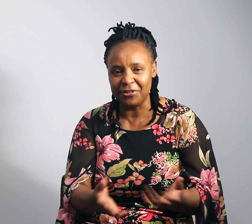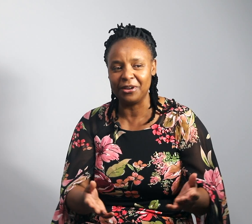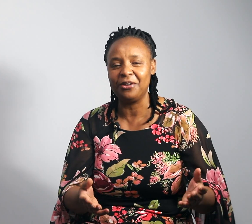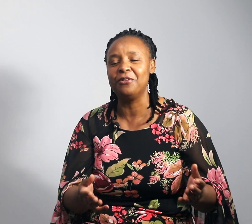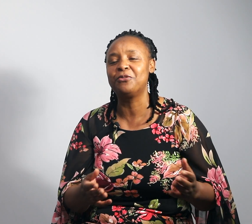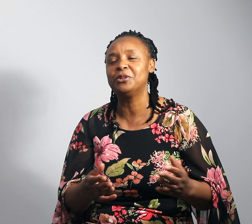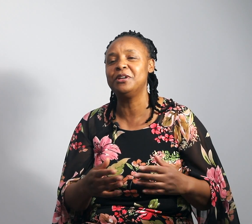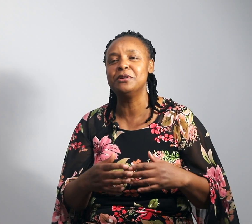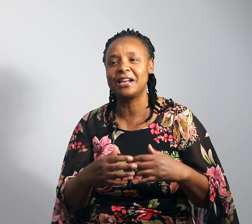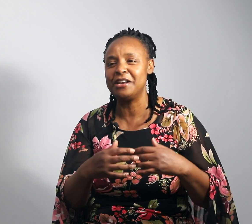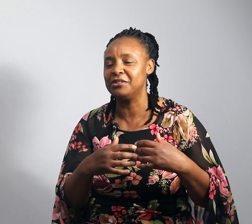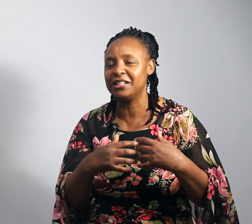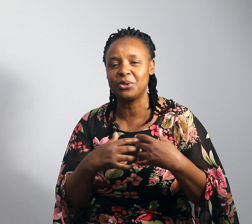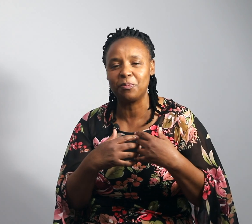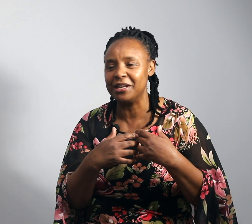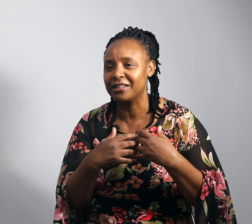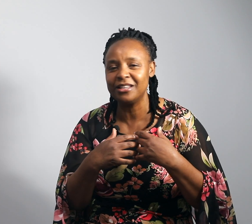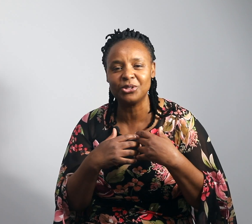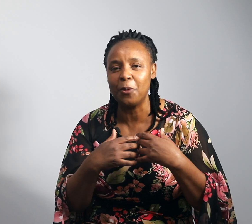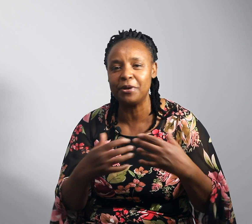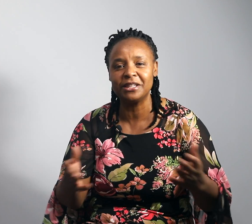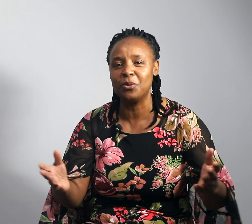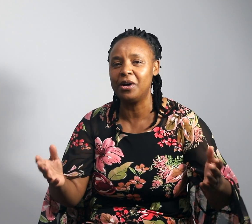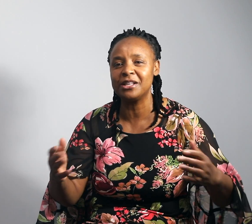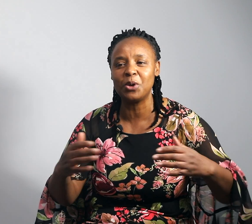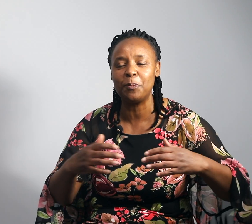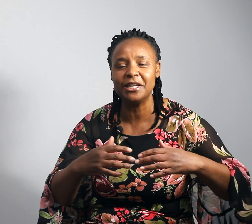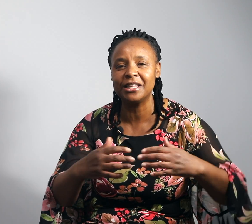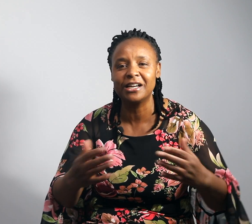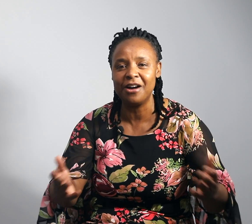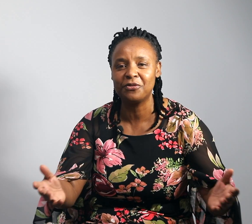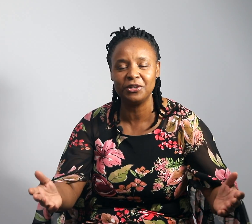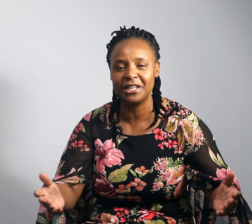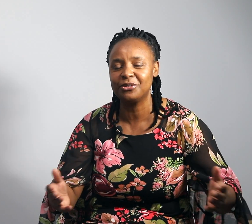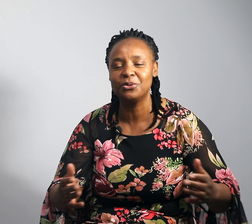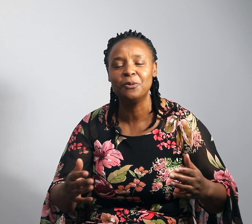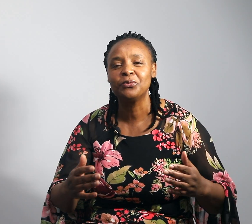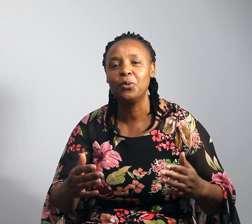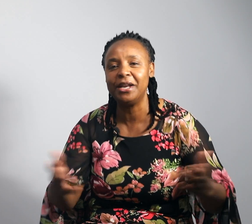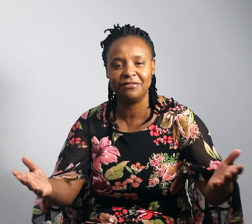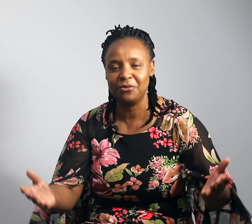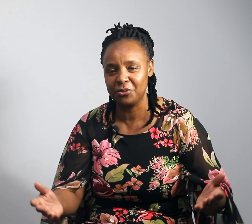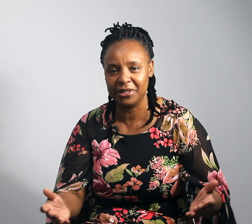level of what we are doing right now is just opening the world. It's opening the ground for your child to do whatever with what they